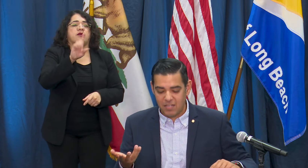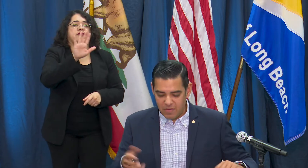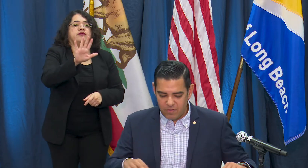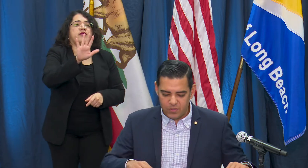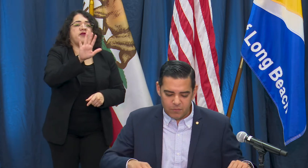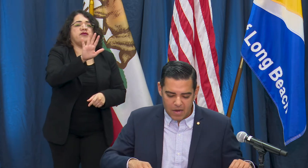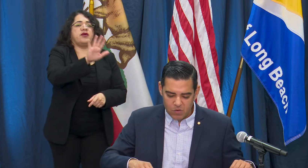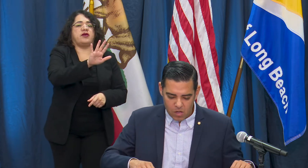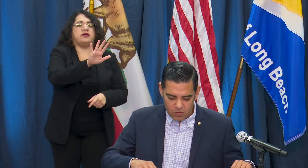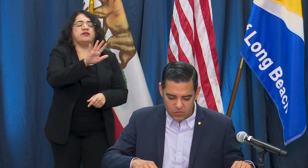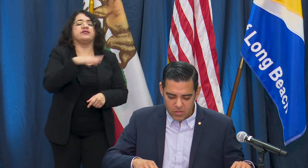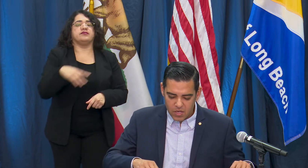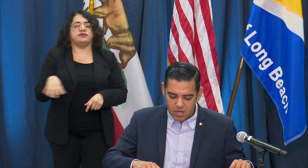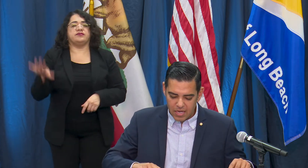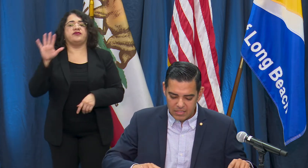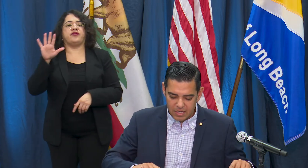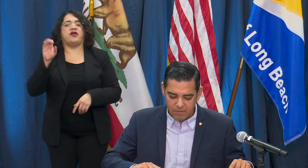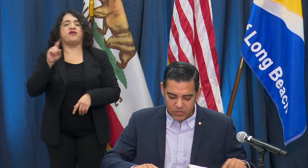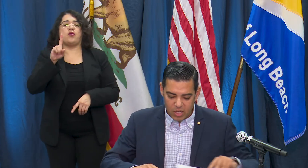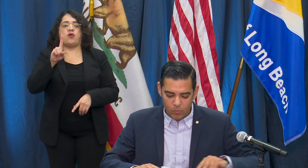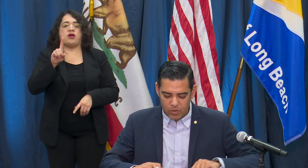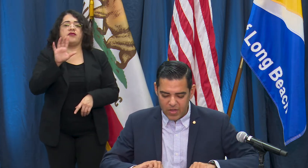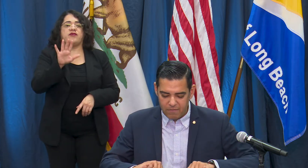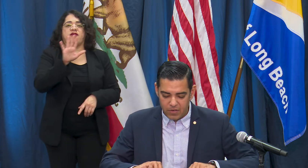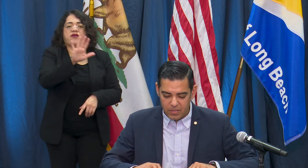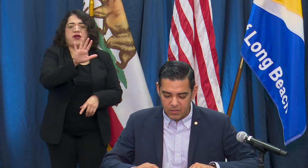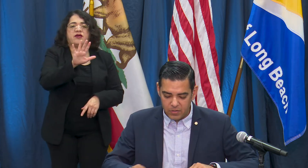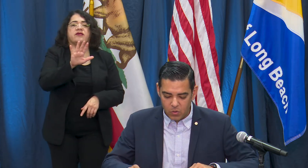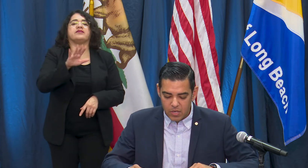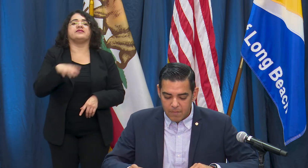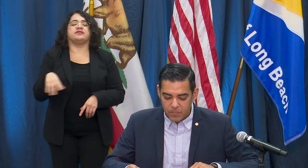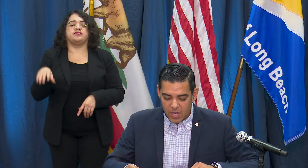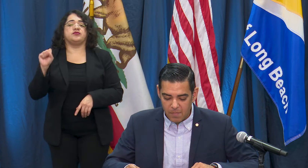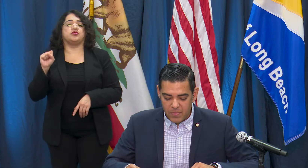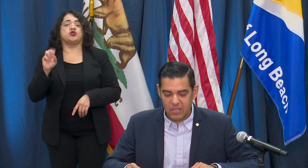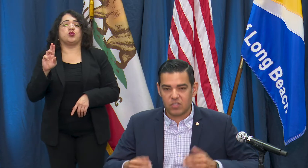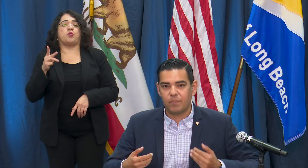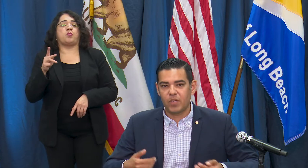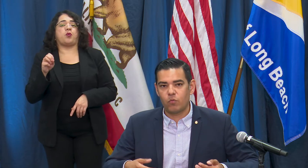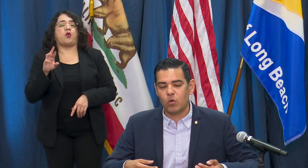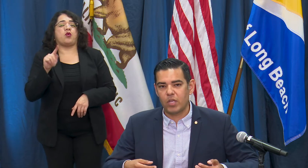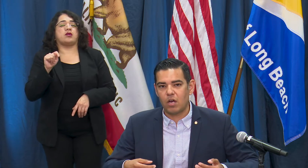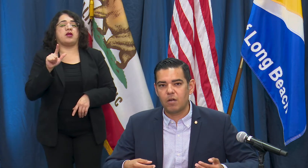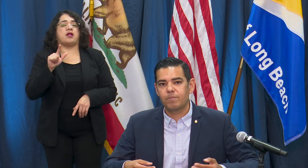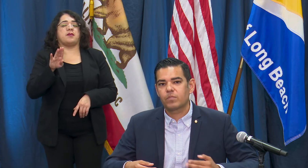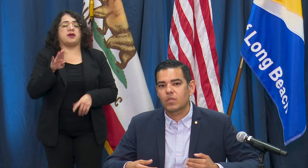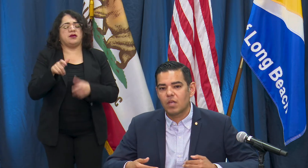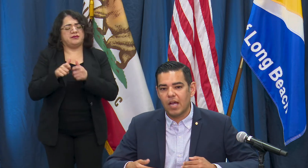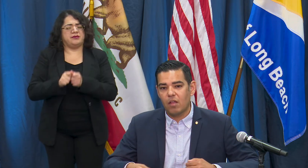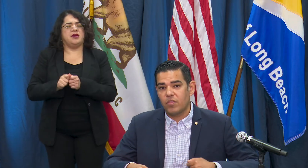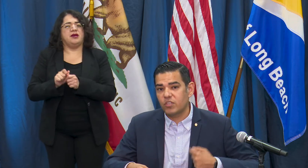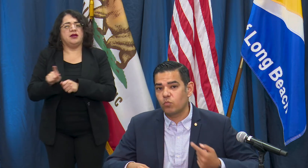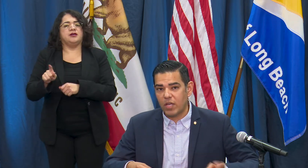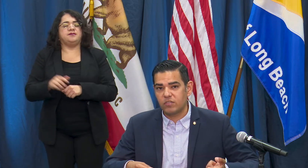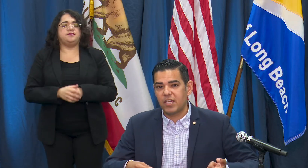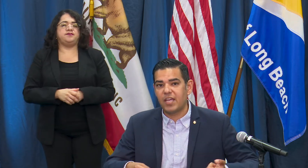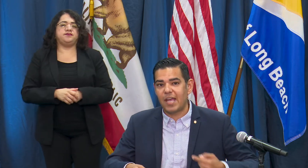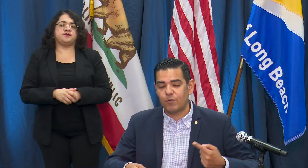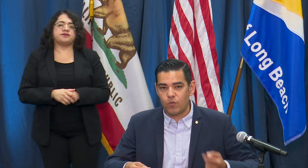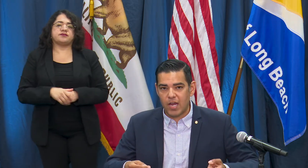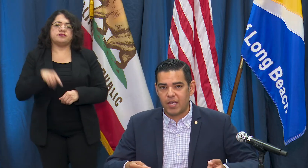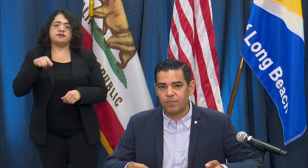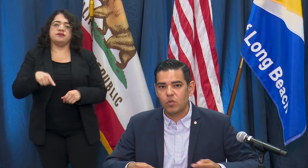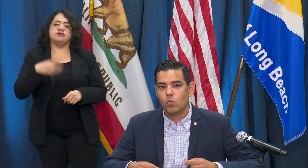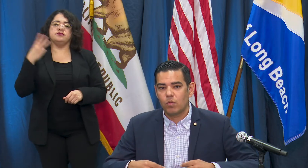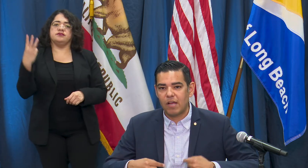you can, even if it's $5, to help with that fund. And so that's an update of where we are. This Wednesday